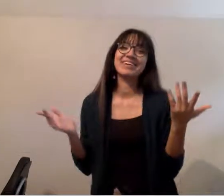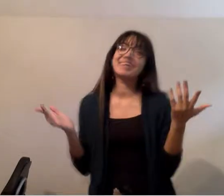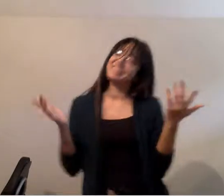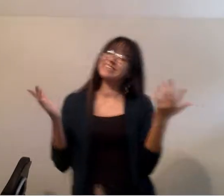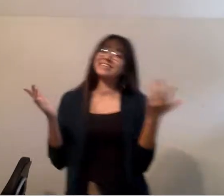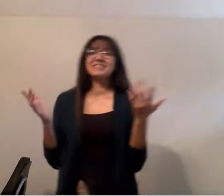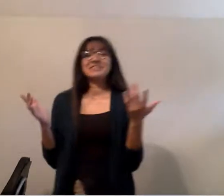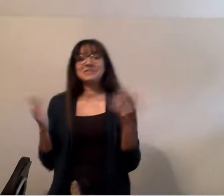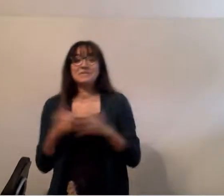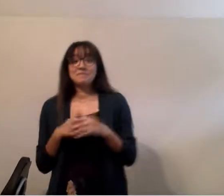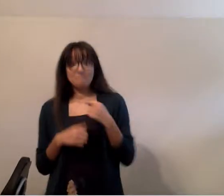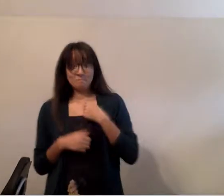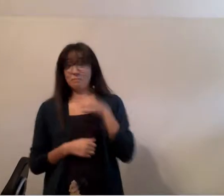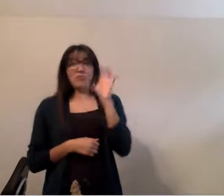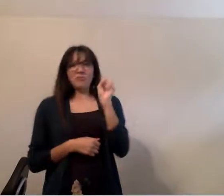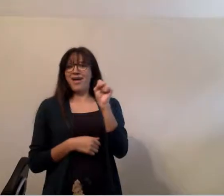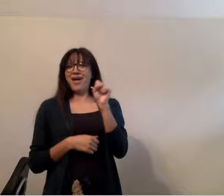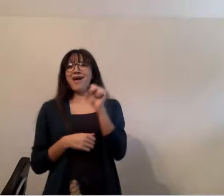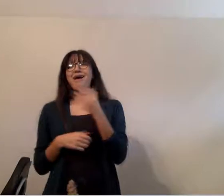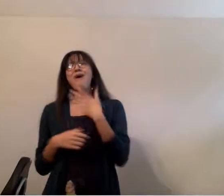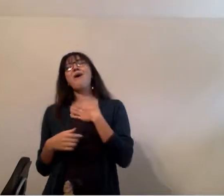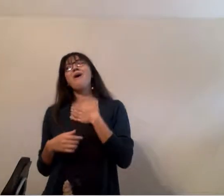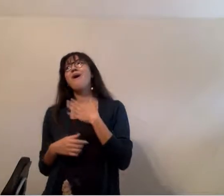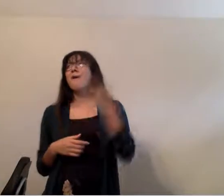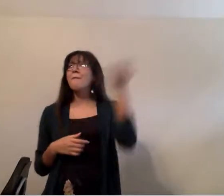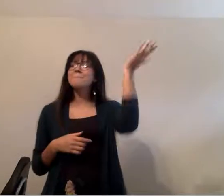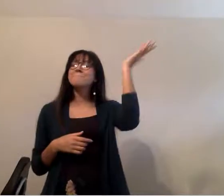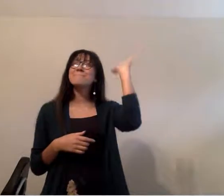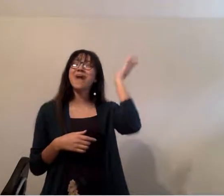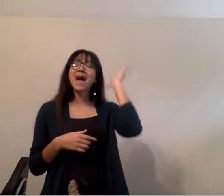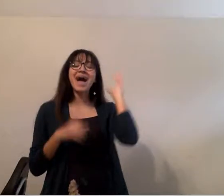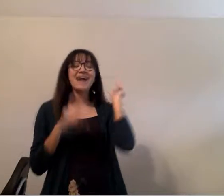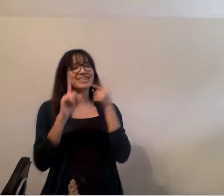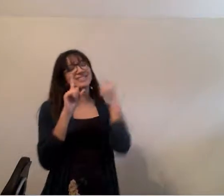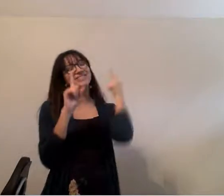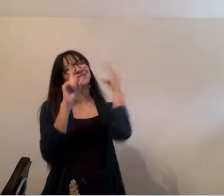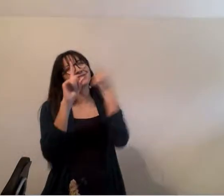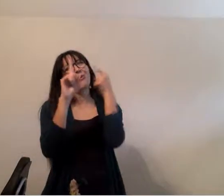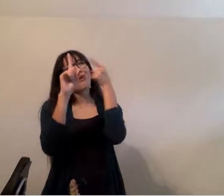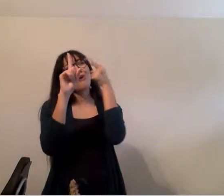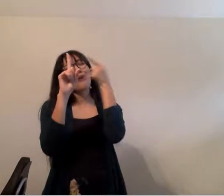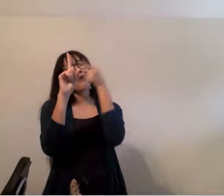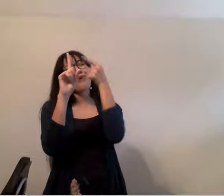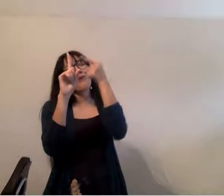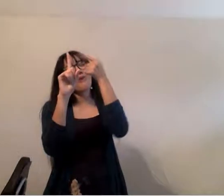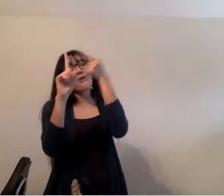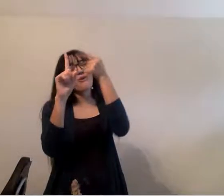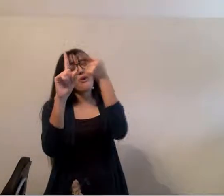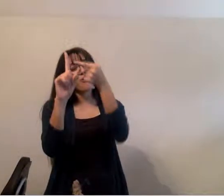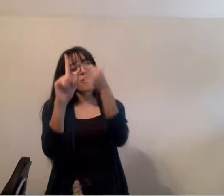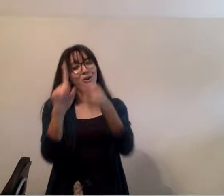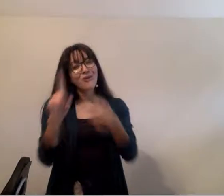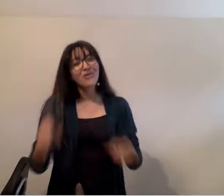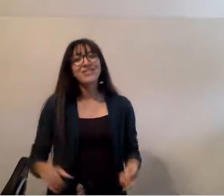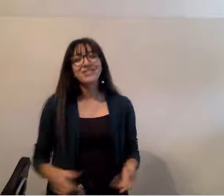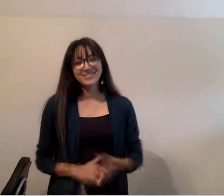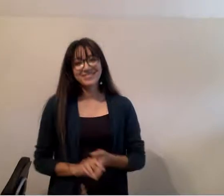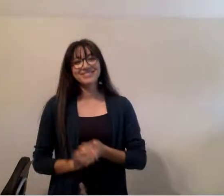Now, of course, I said yes. It's always been a dream of mine to have done a TED Talk in the past.